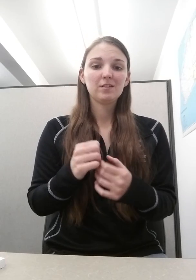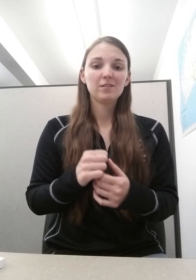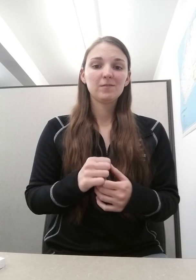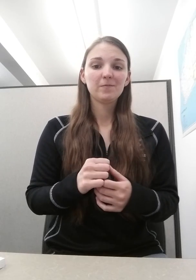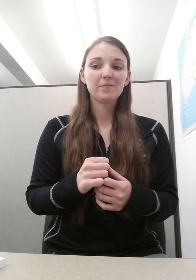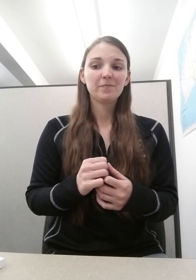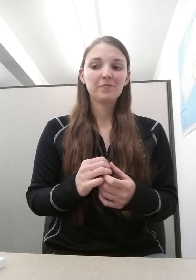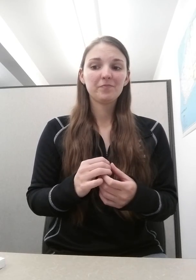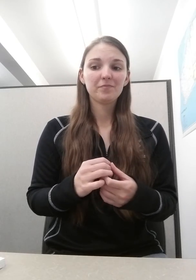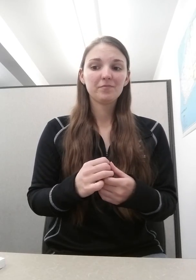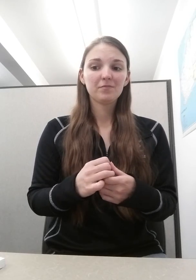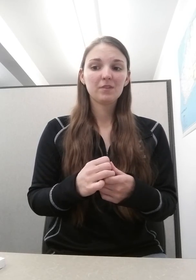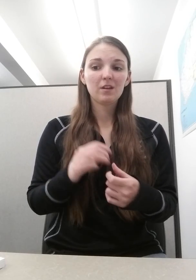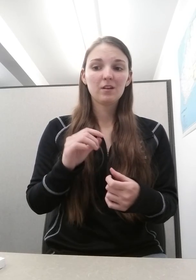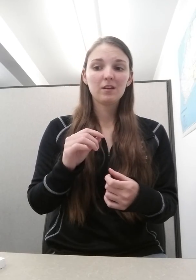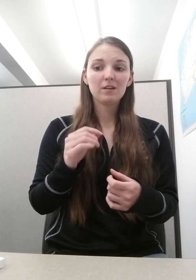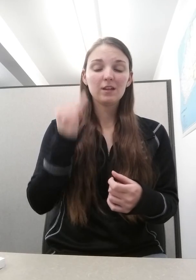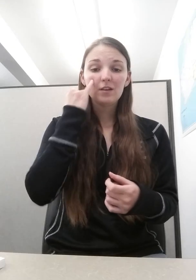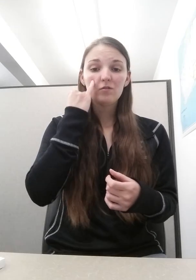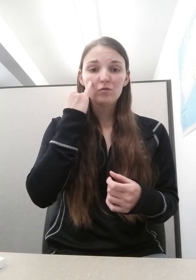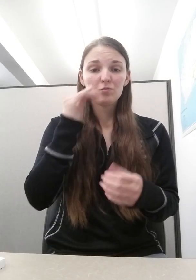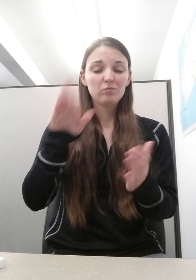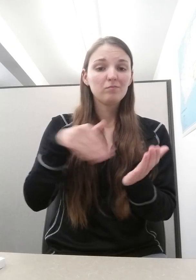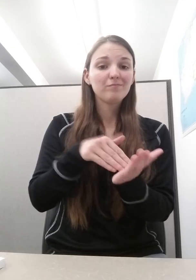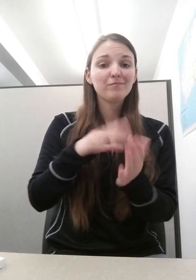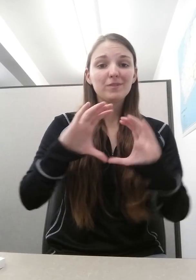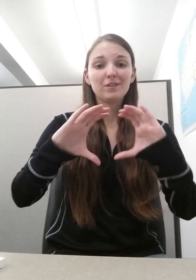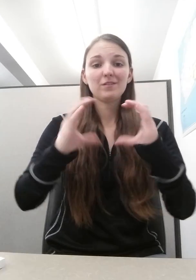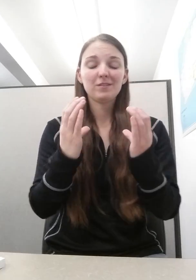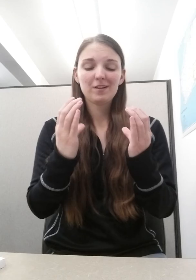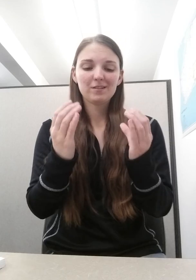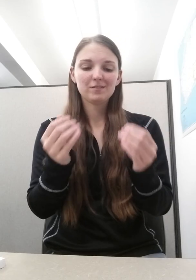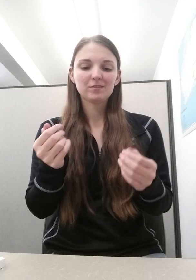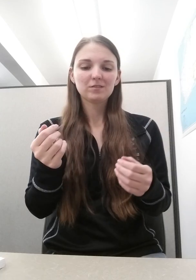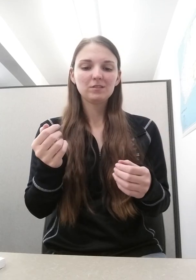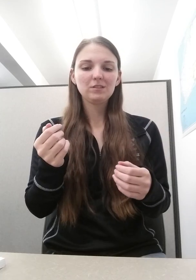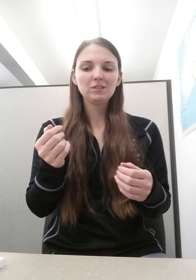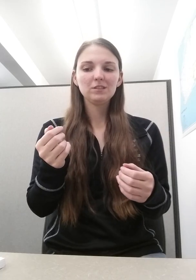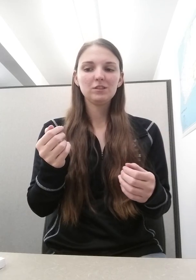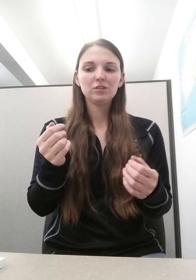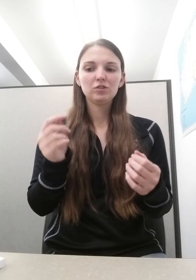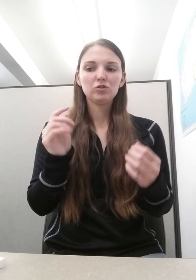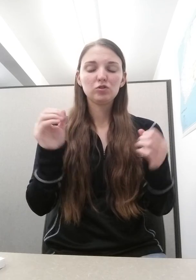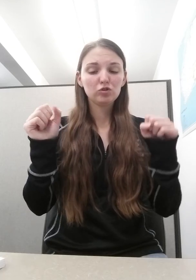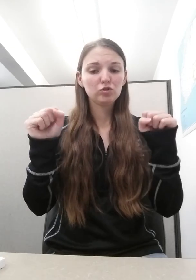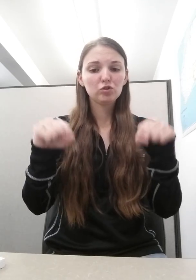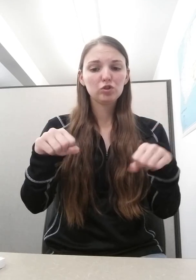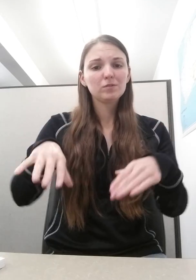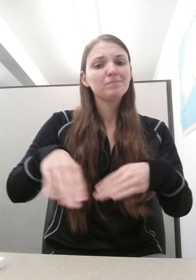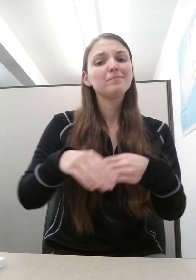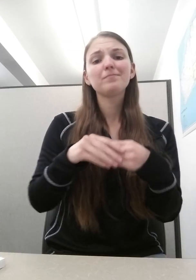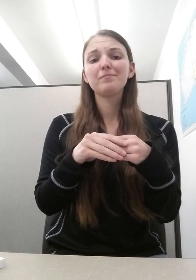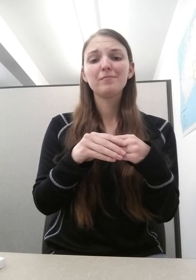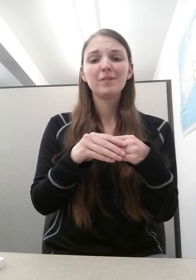get married and raise a good family. And that's what John Shakespeare was after. So he moved into Stratford. He took a look around and he said,